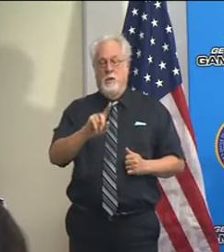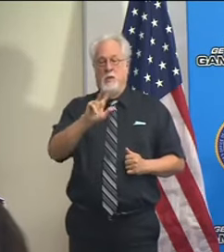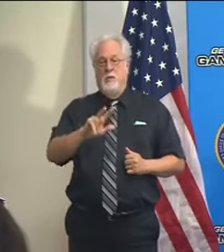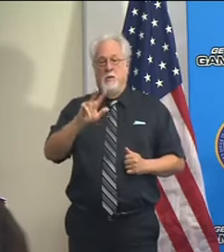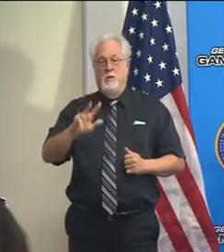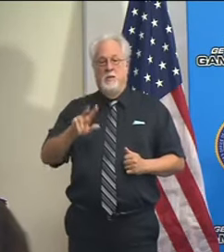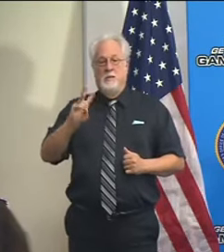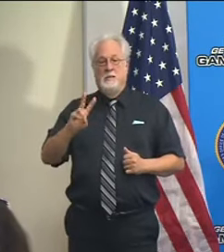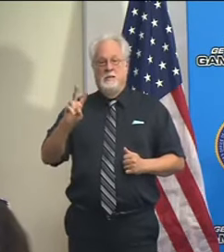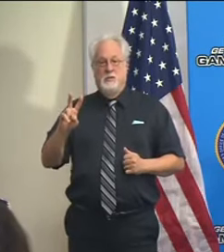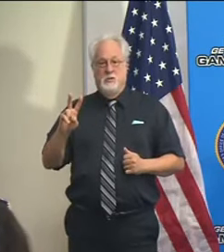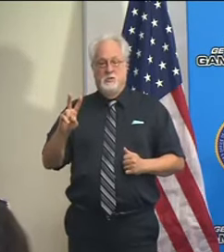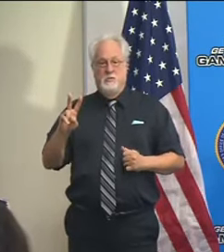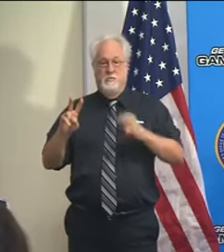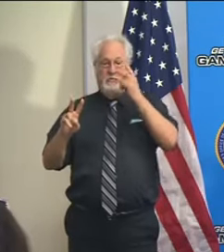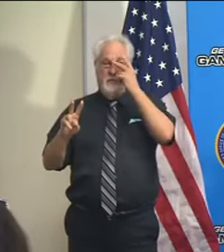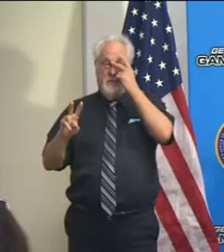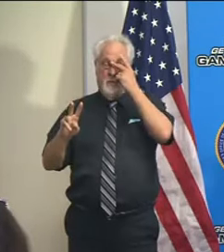1-800-621-3362.